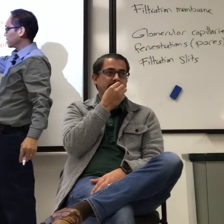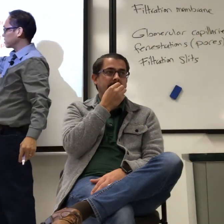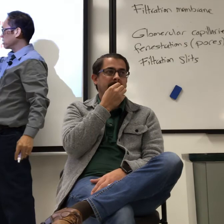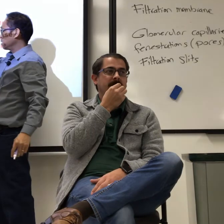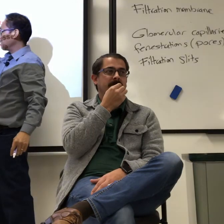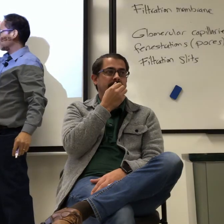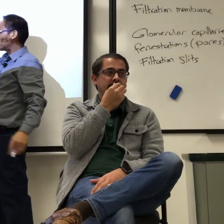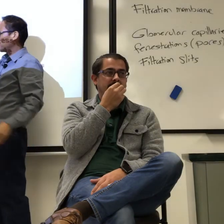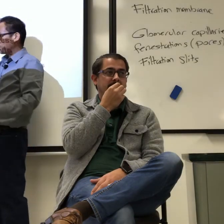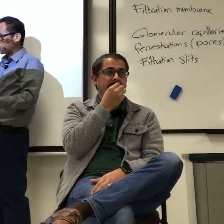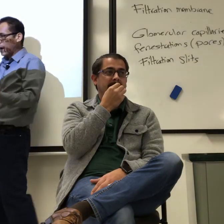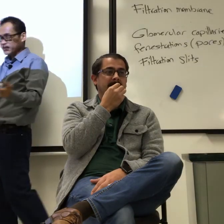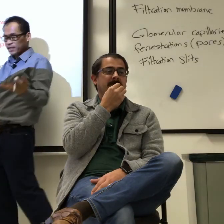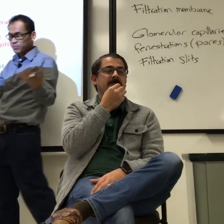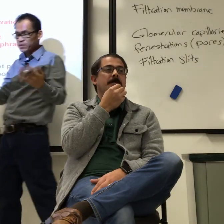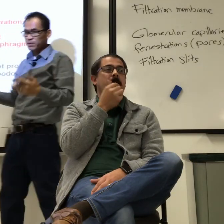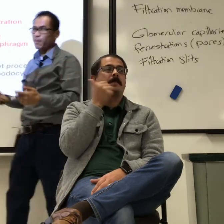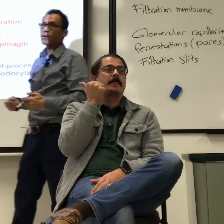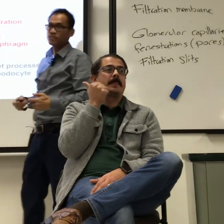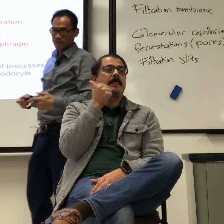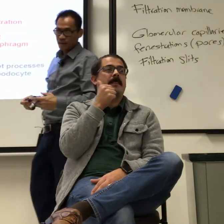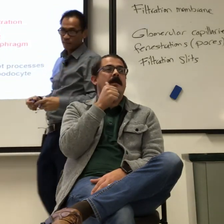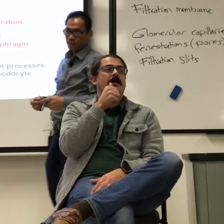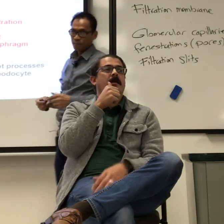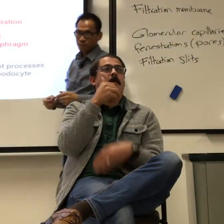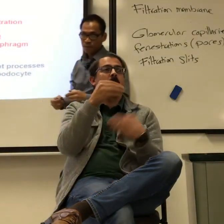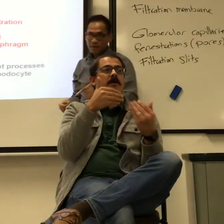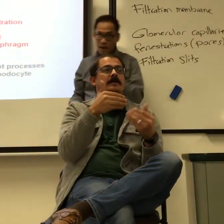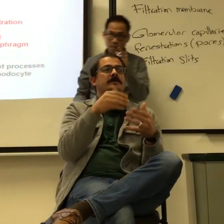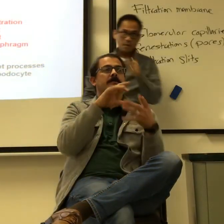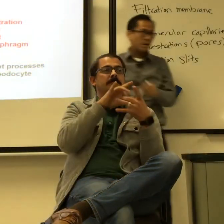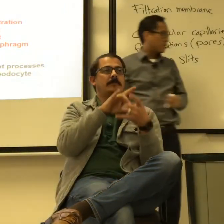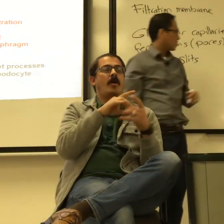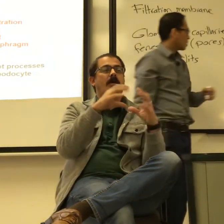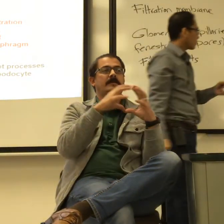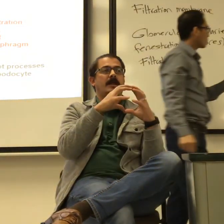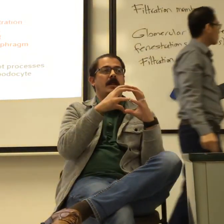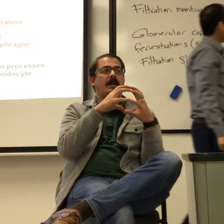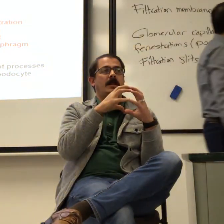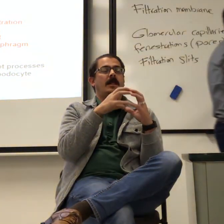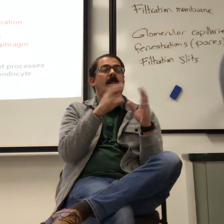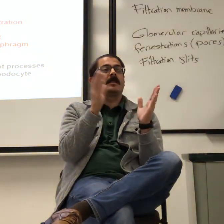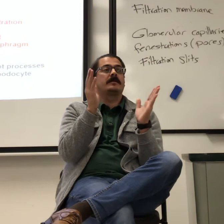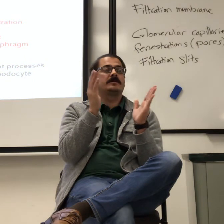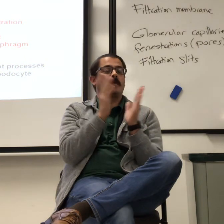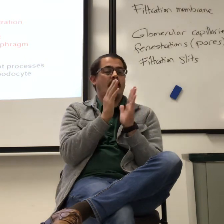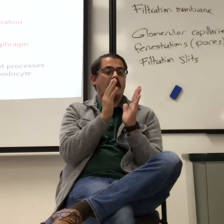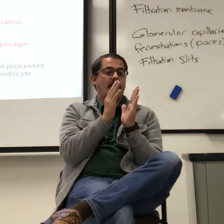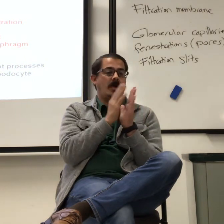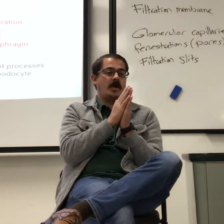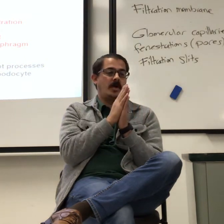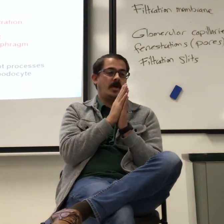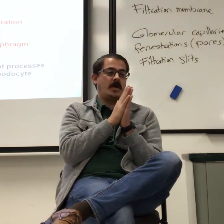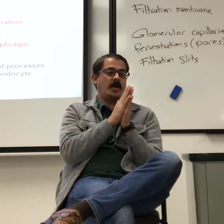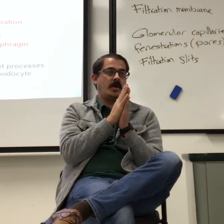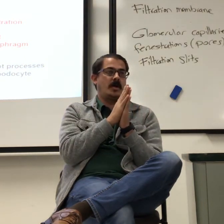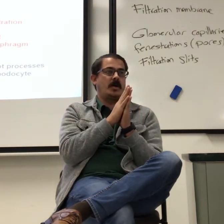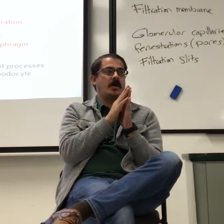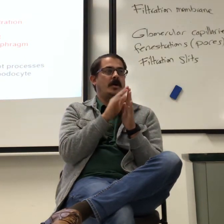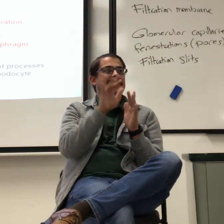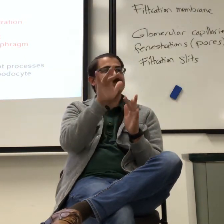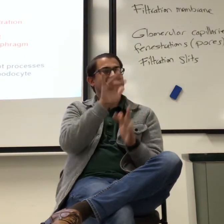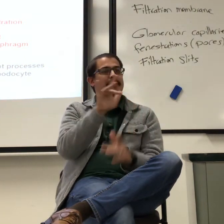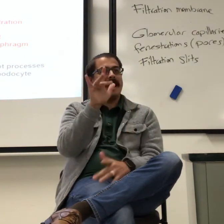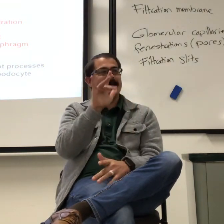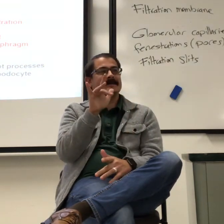the case. They're just the foot process, which is a part of the cell. Now, the little space between the